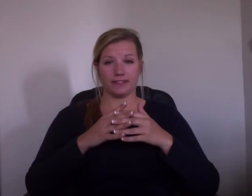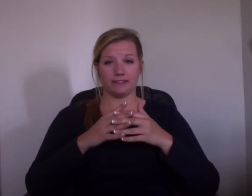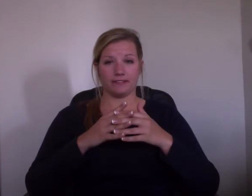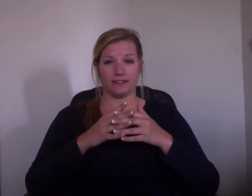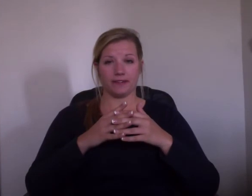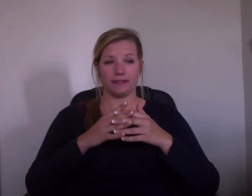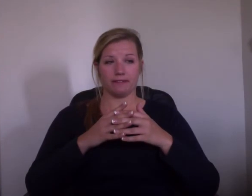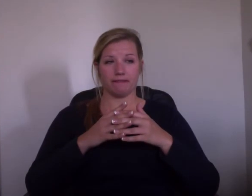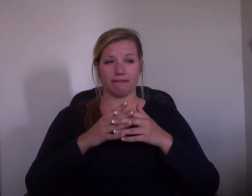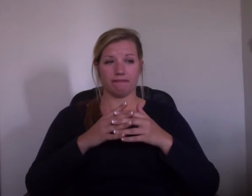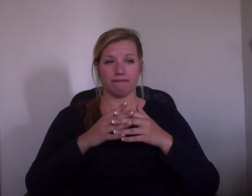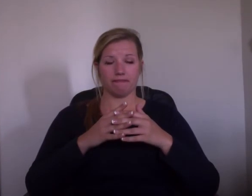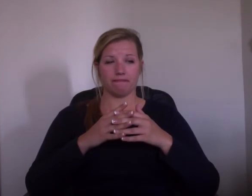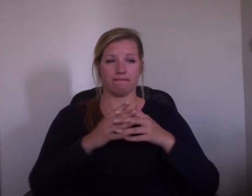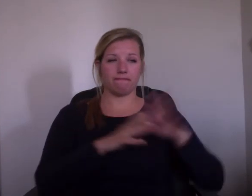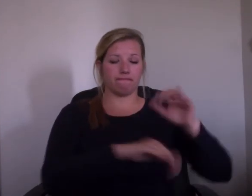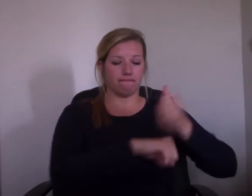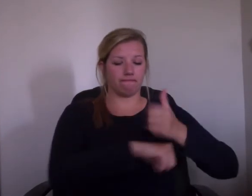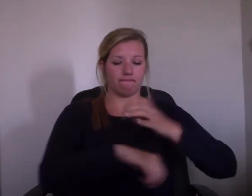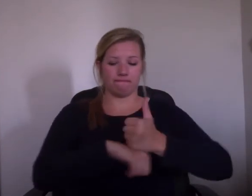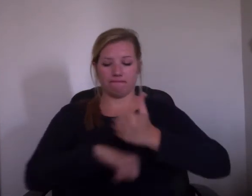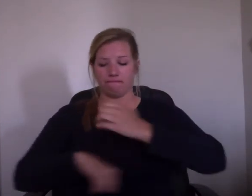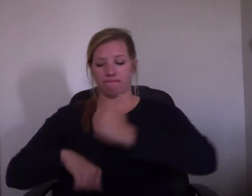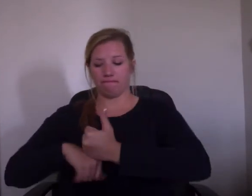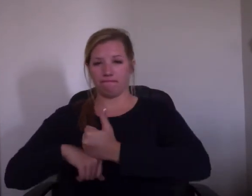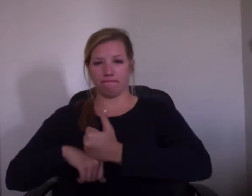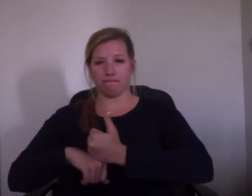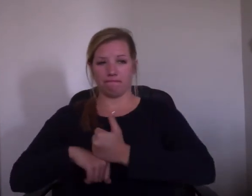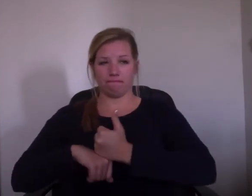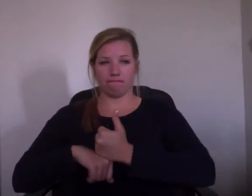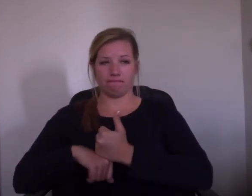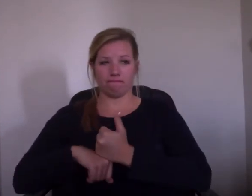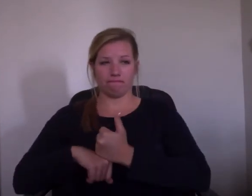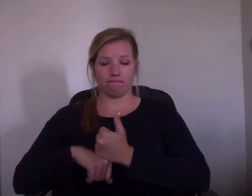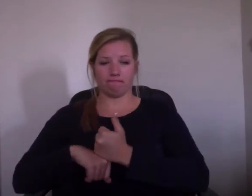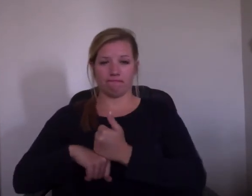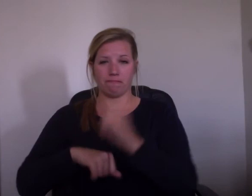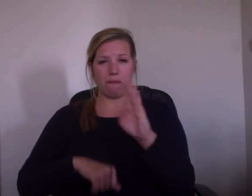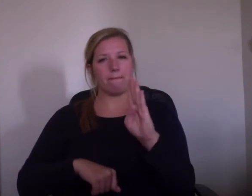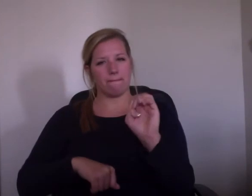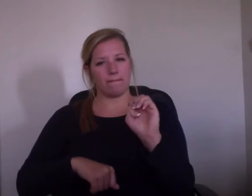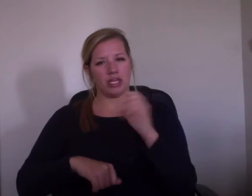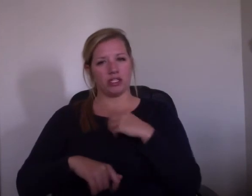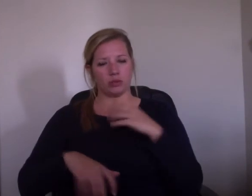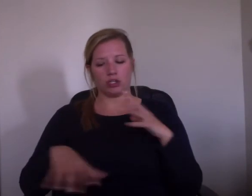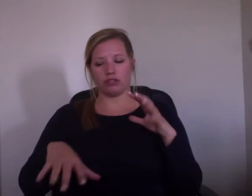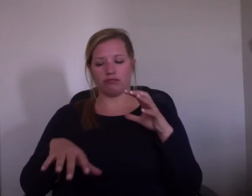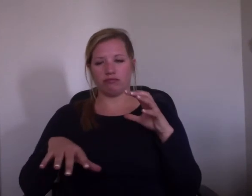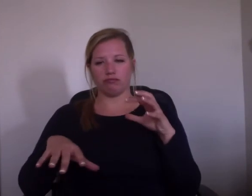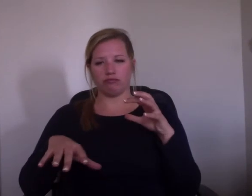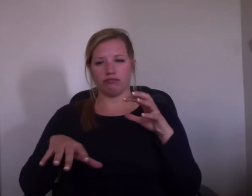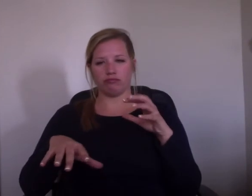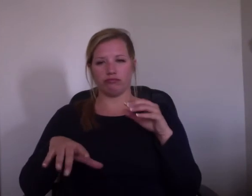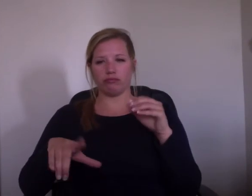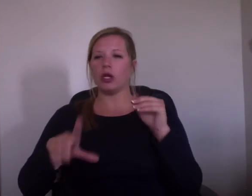bases and military installations were attacked simultaneously in the South. And so what that does